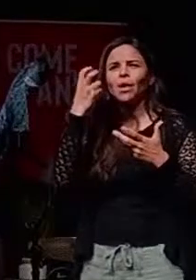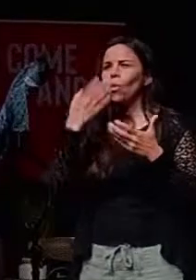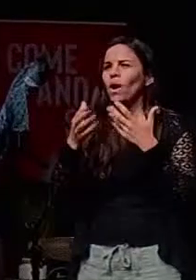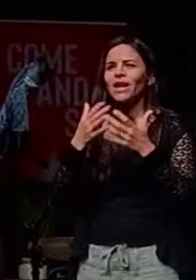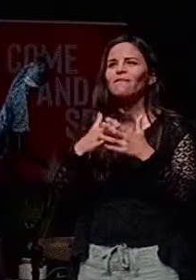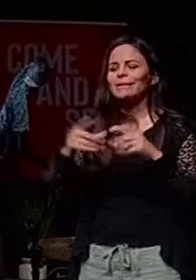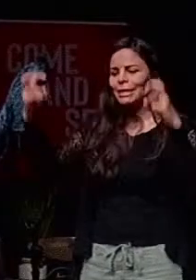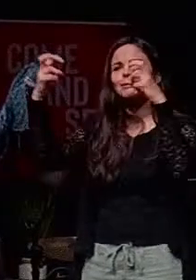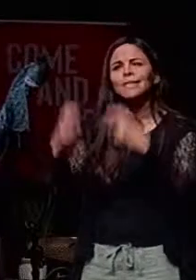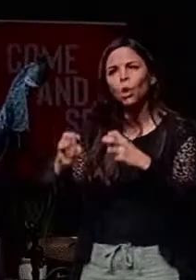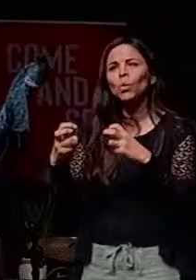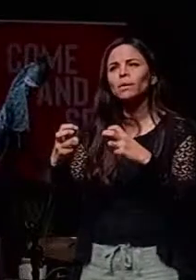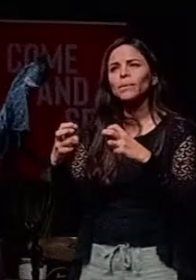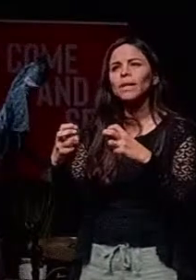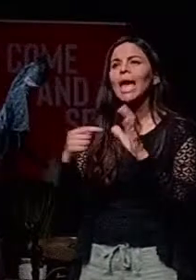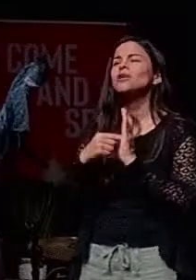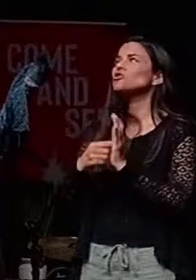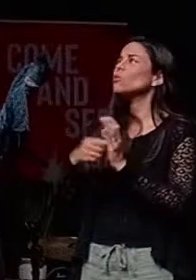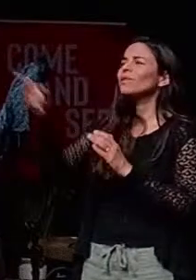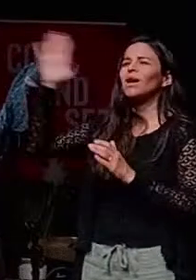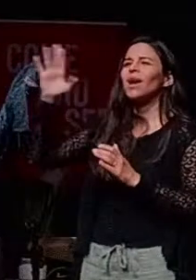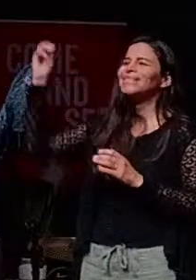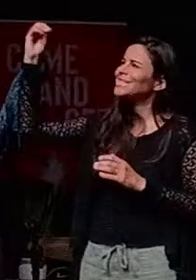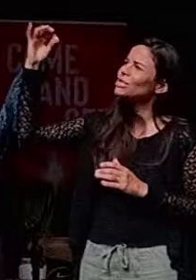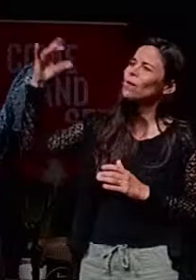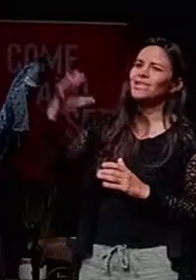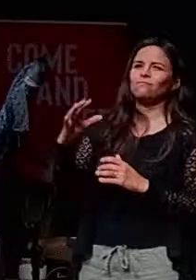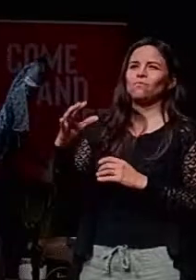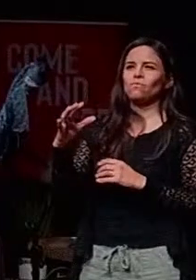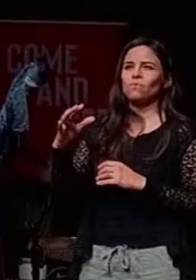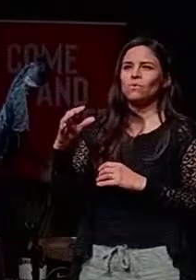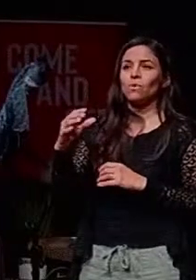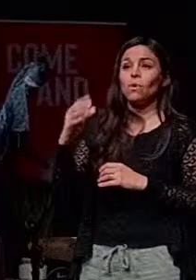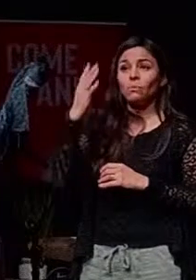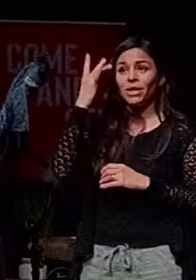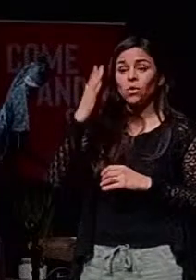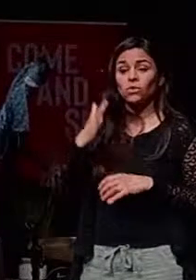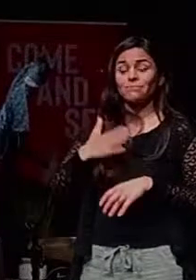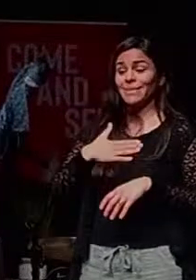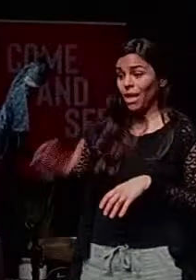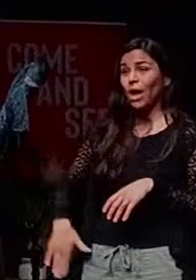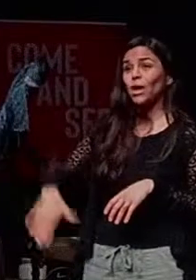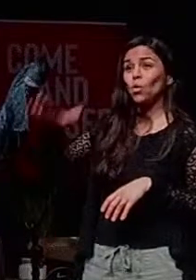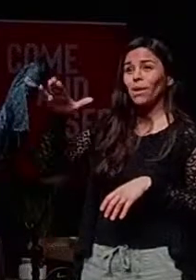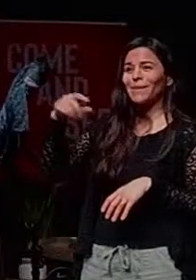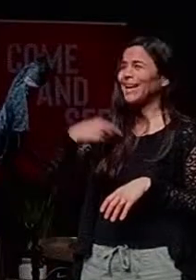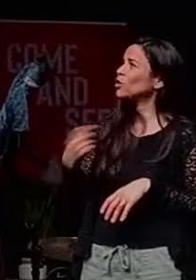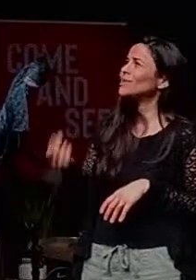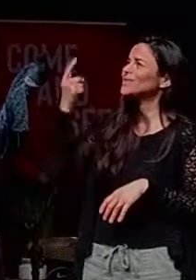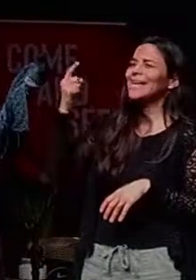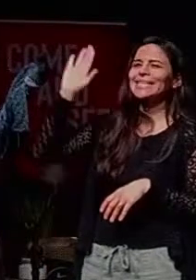doubts, and also show that God is graceful, because at that time, I grew up with a mind that I didn't understand that God